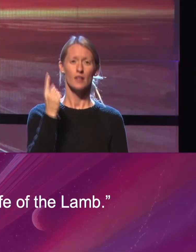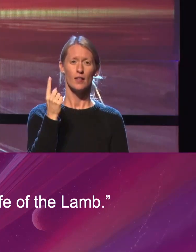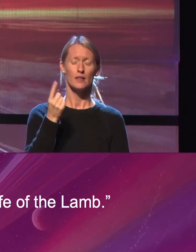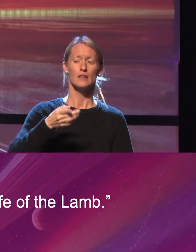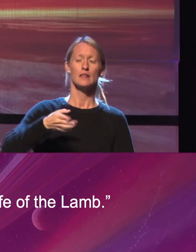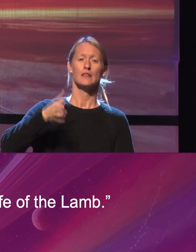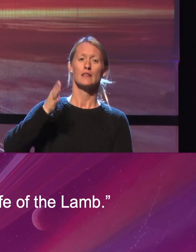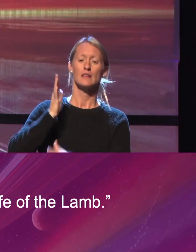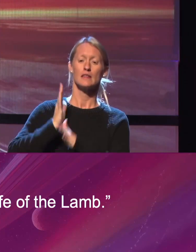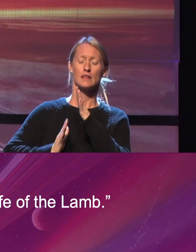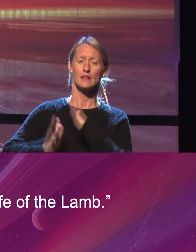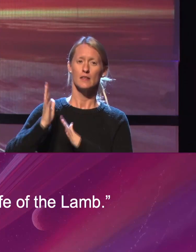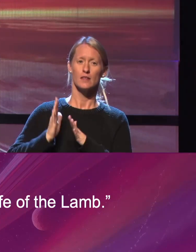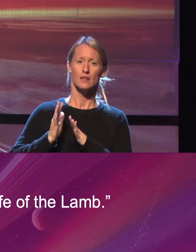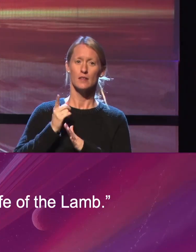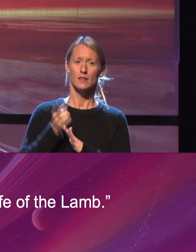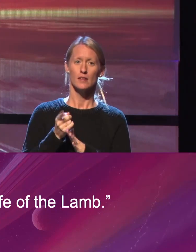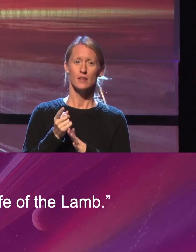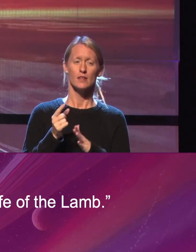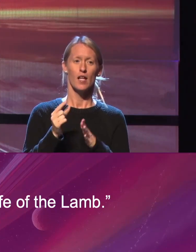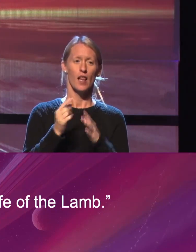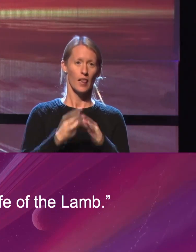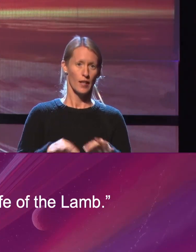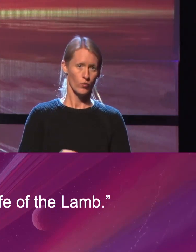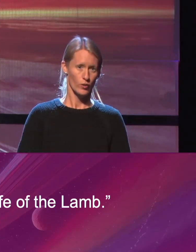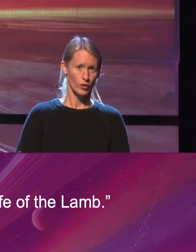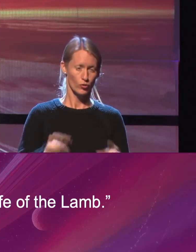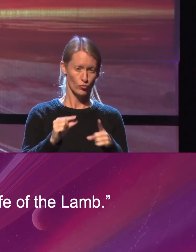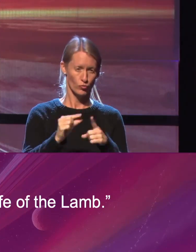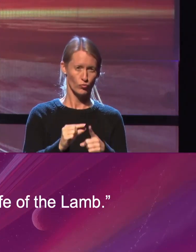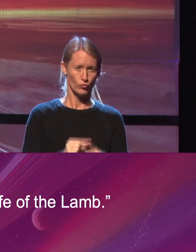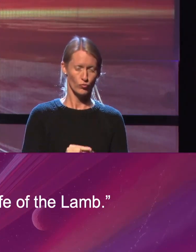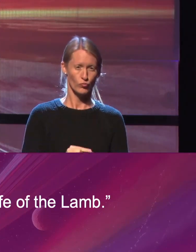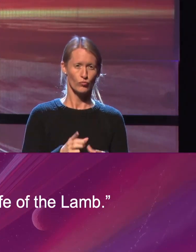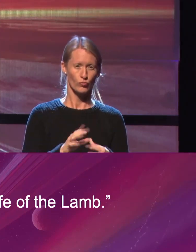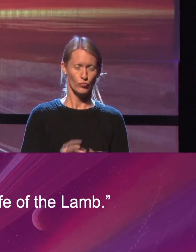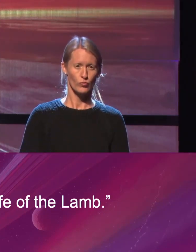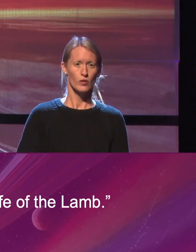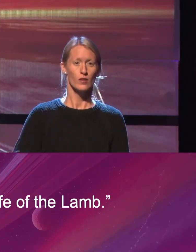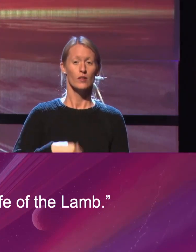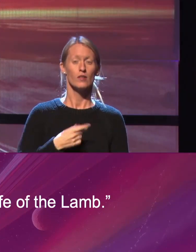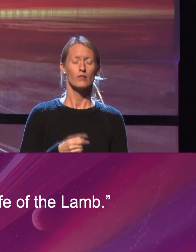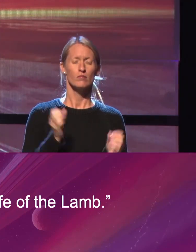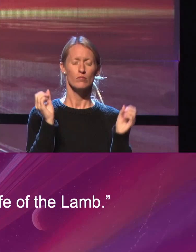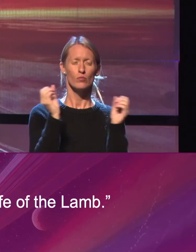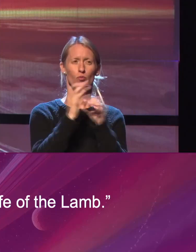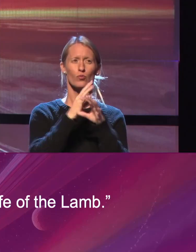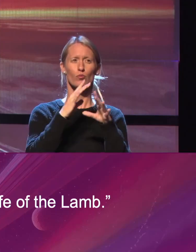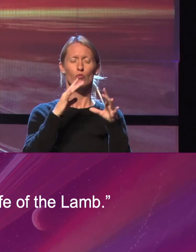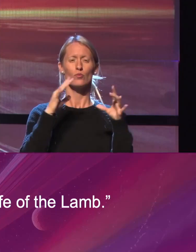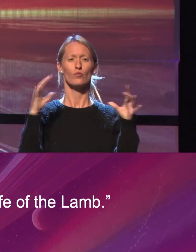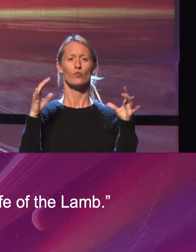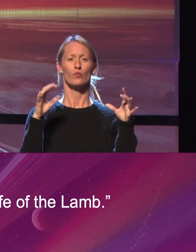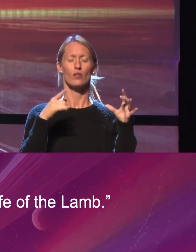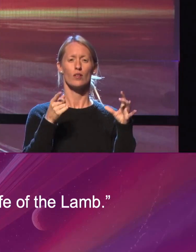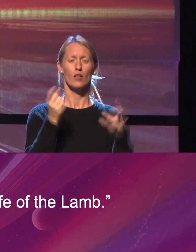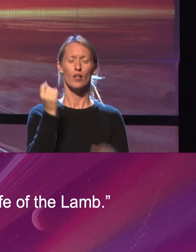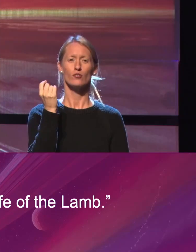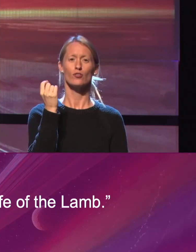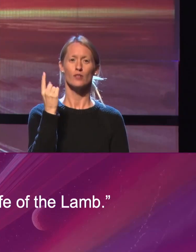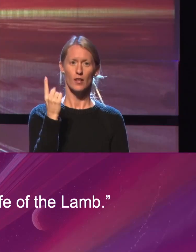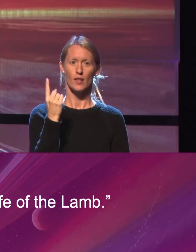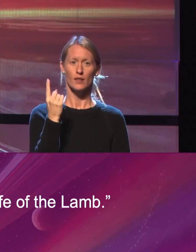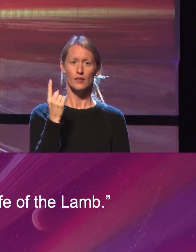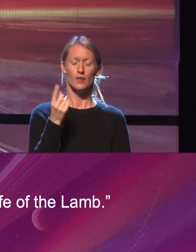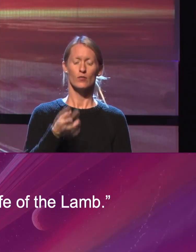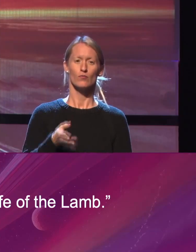literature, okay? So the language here, we just have to kind of suspend our modern understandings of bride and groom, and you're going back to